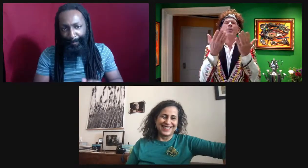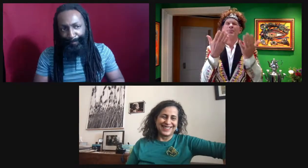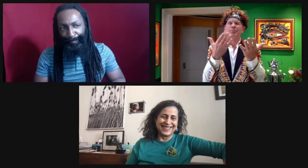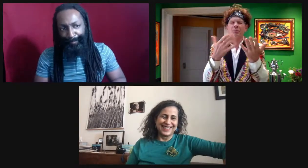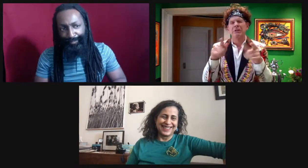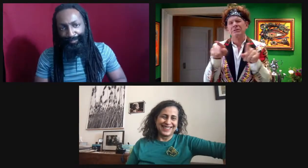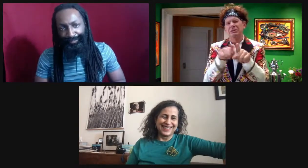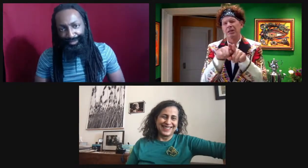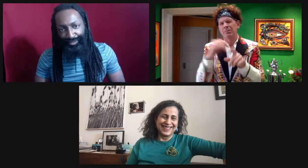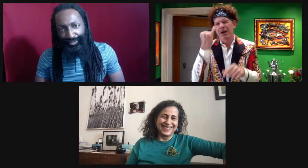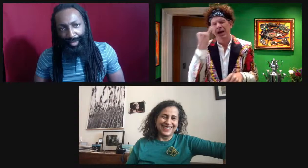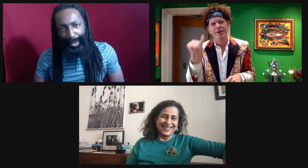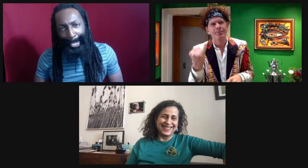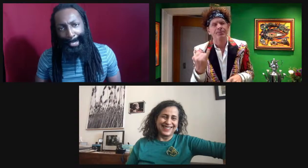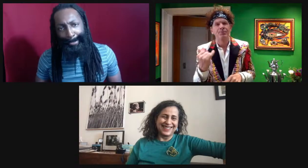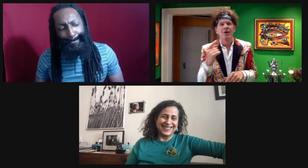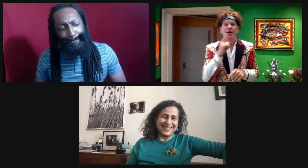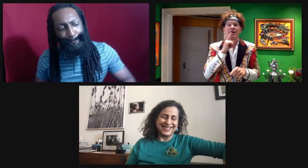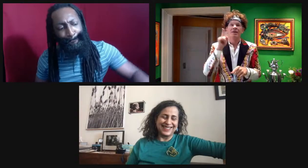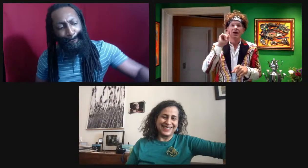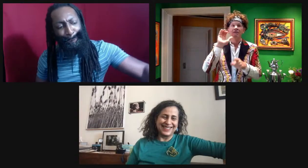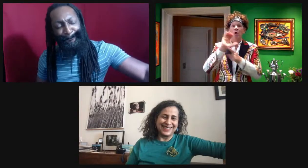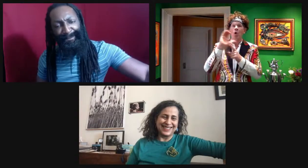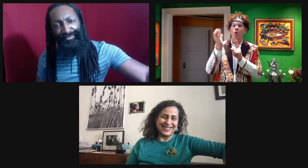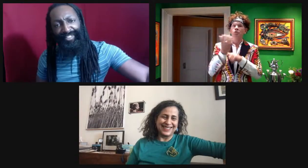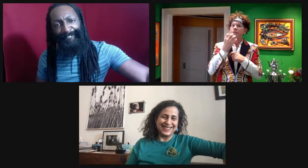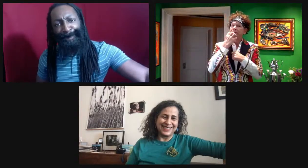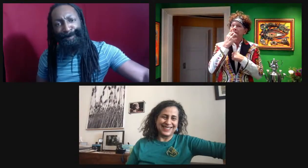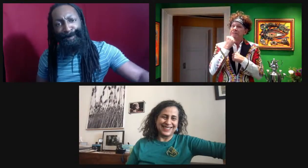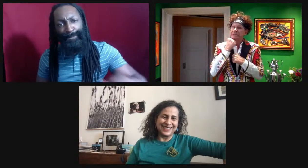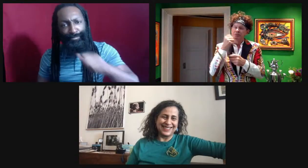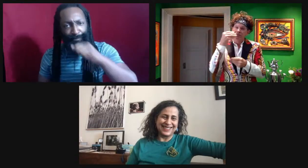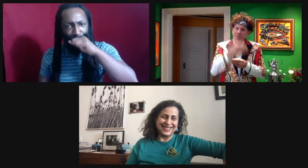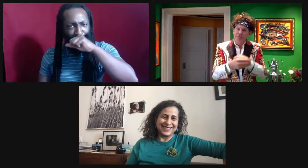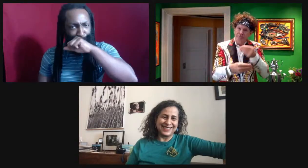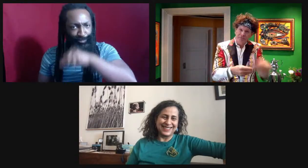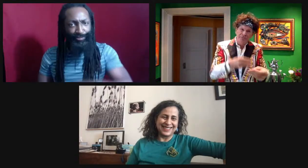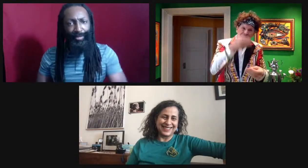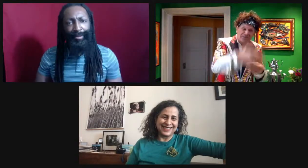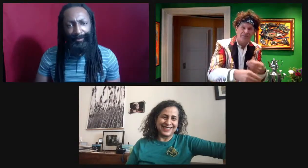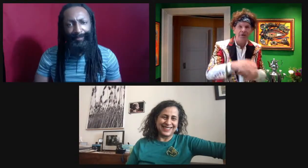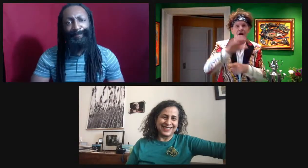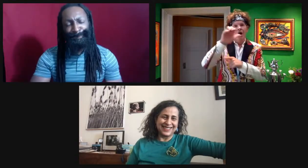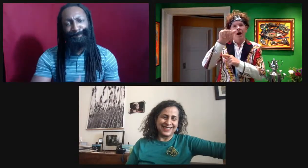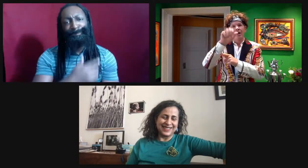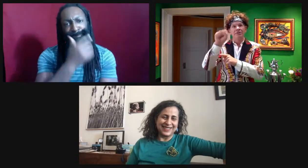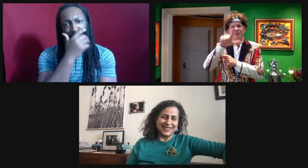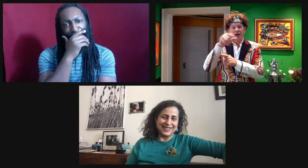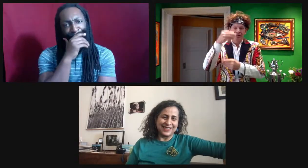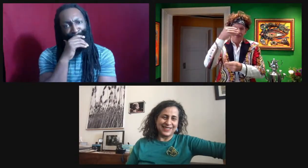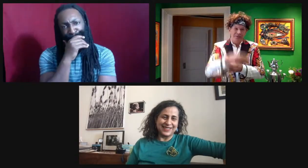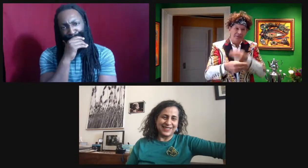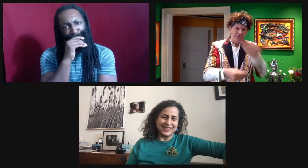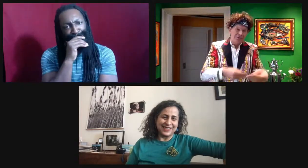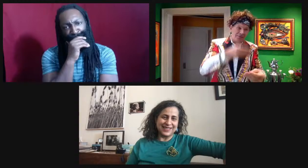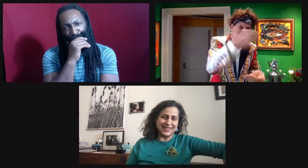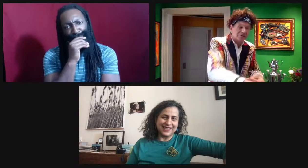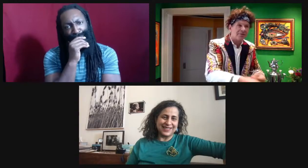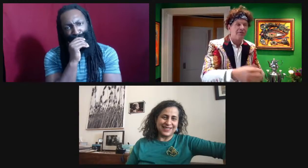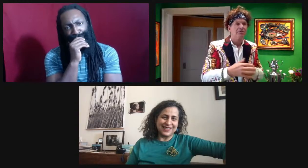So that was a deep question about why our deaf art should stay. You know, our culture is something